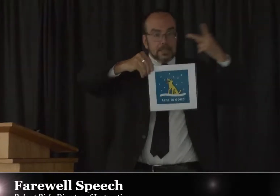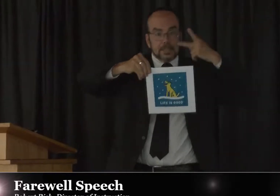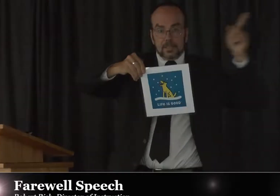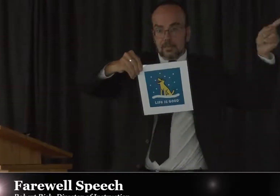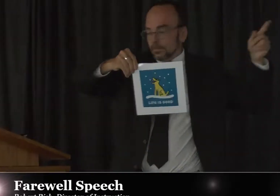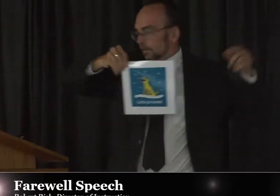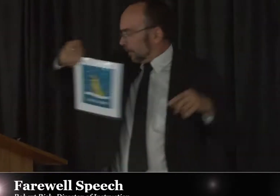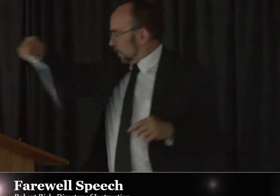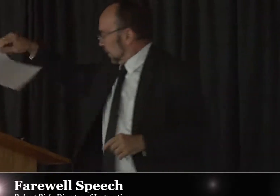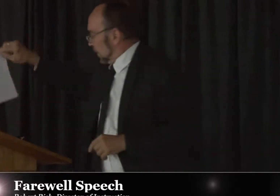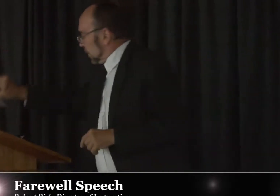You see that?